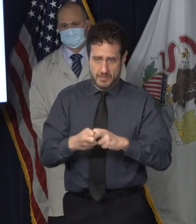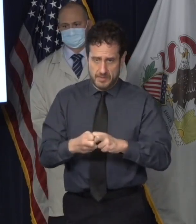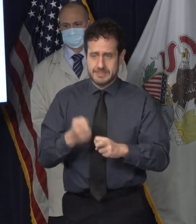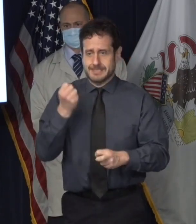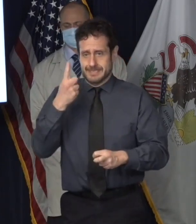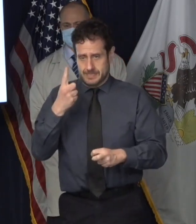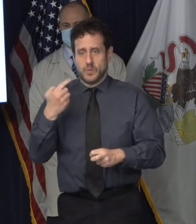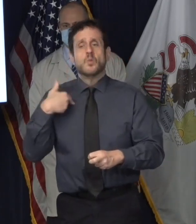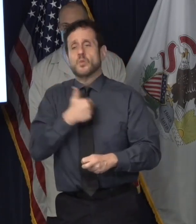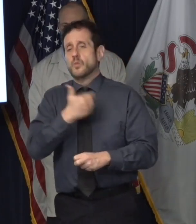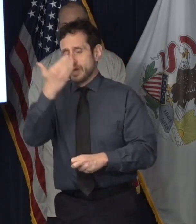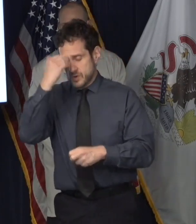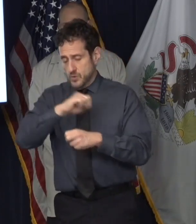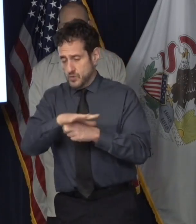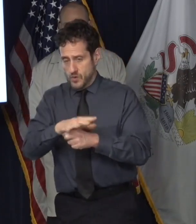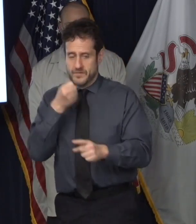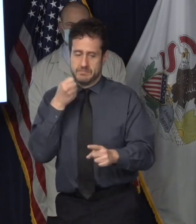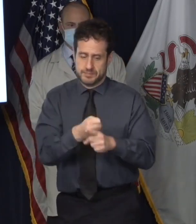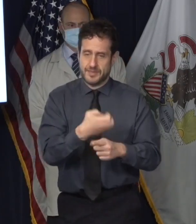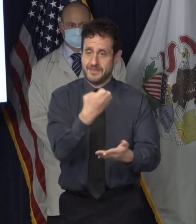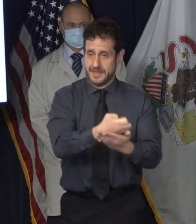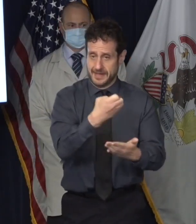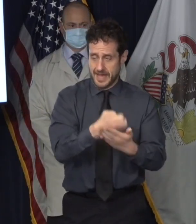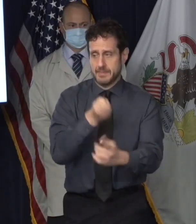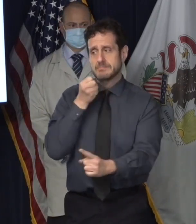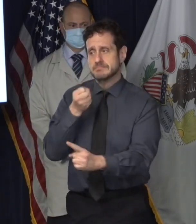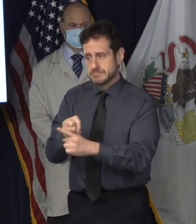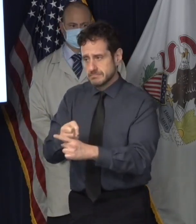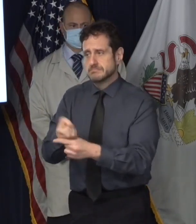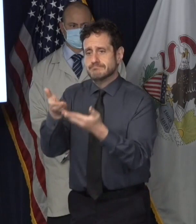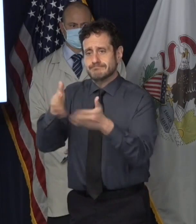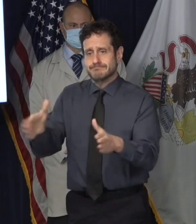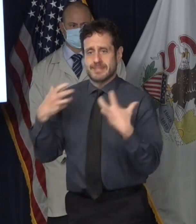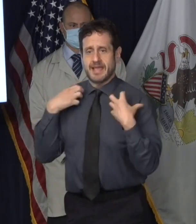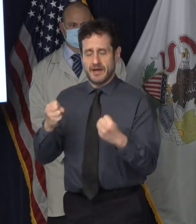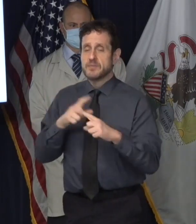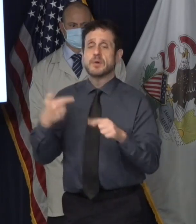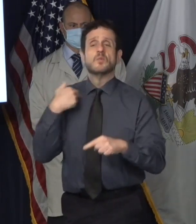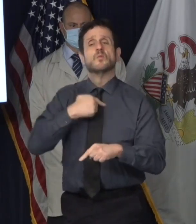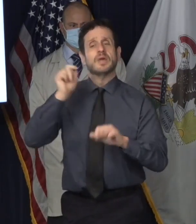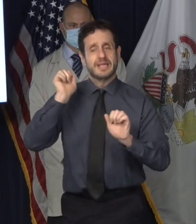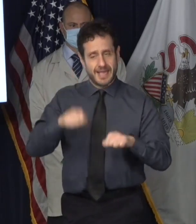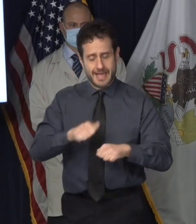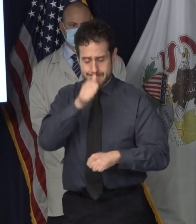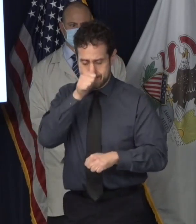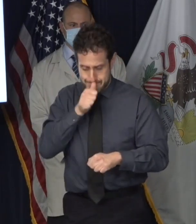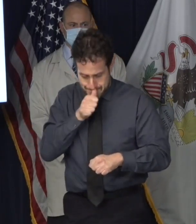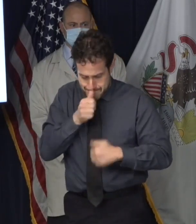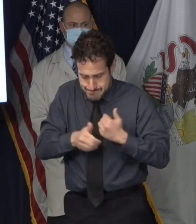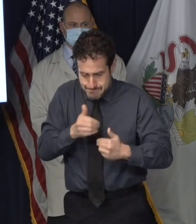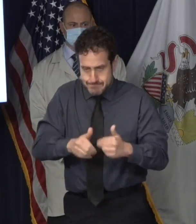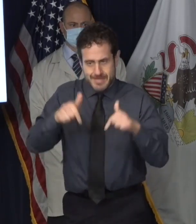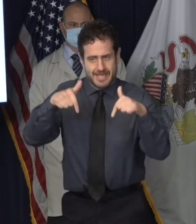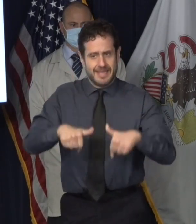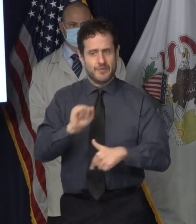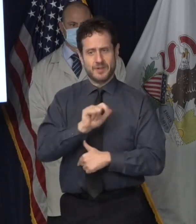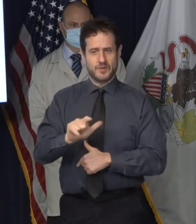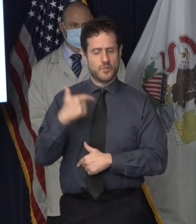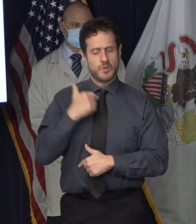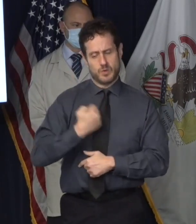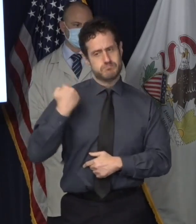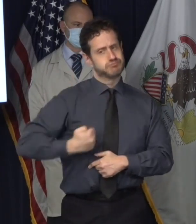and on our public health. But we will manage through this. We're Midwestern tough here in